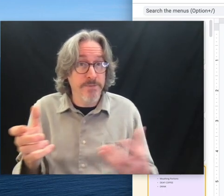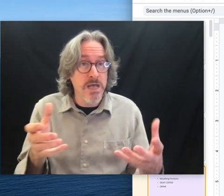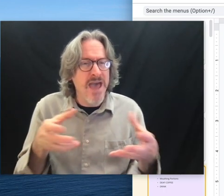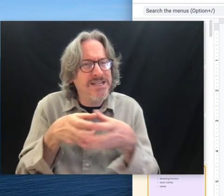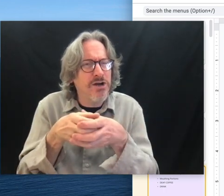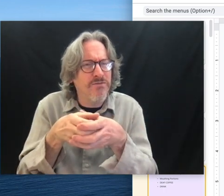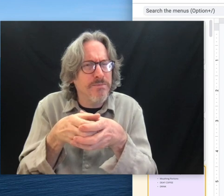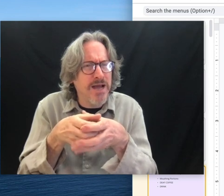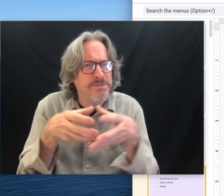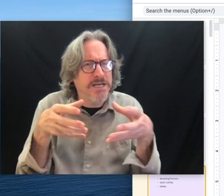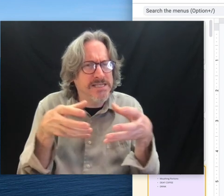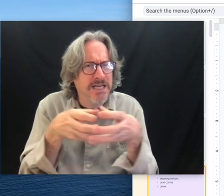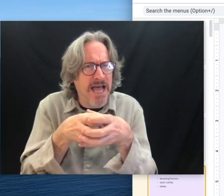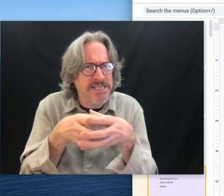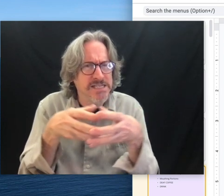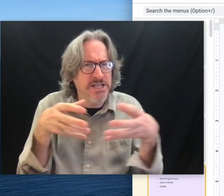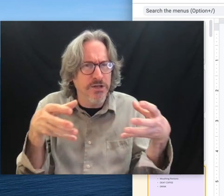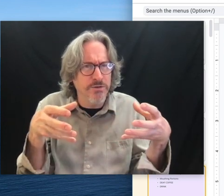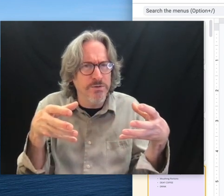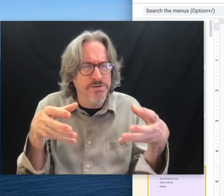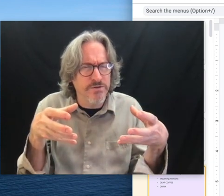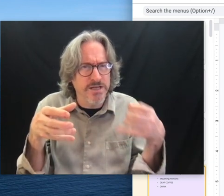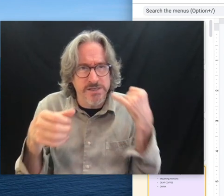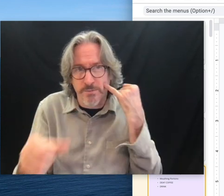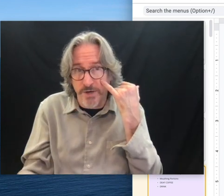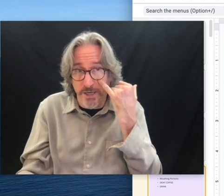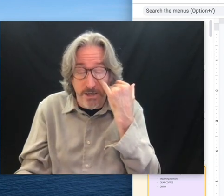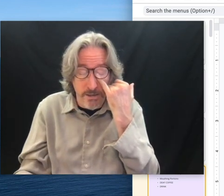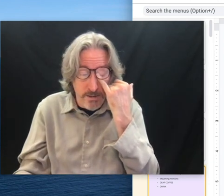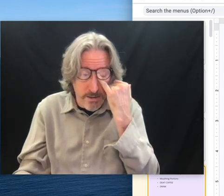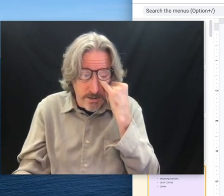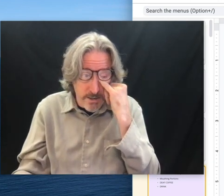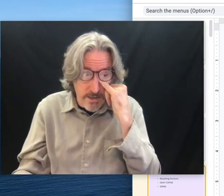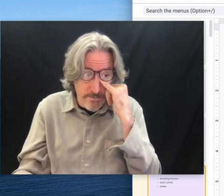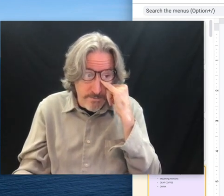shapes. And that's oftentimes because the glasses that you use for things are pretty,